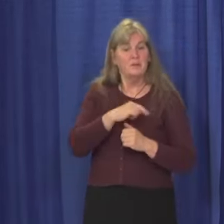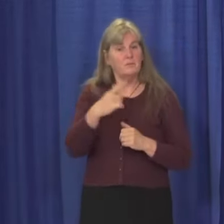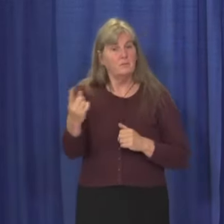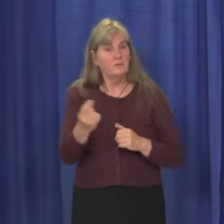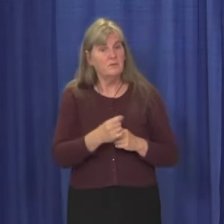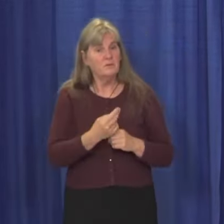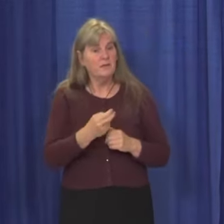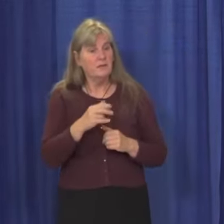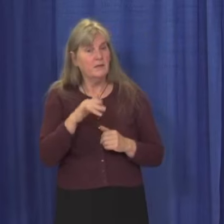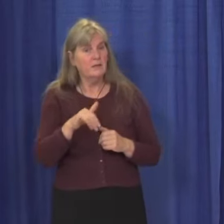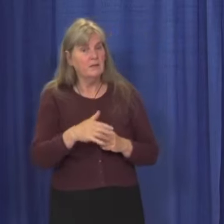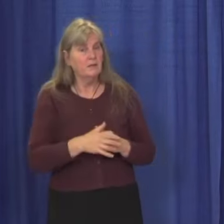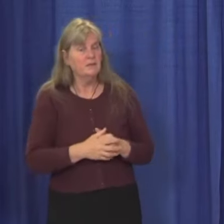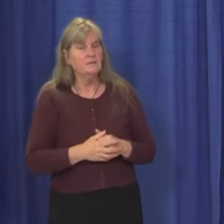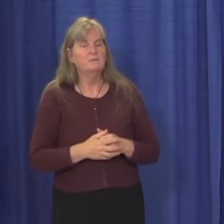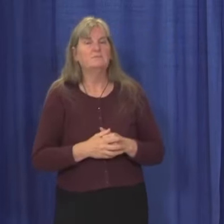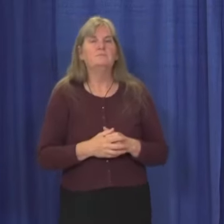Haley?